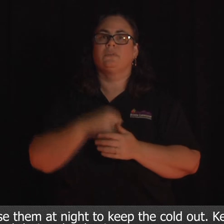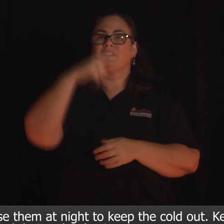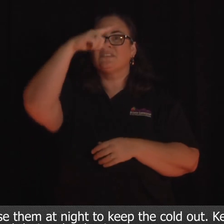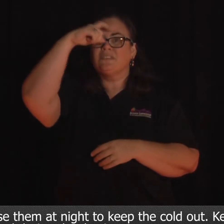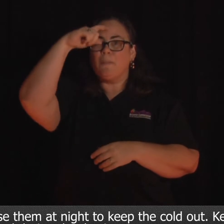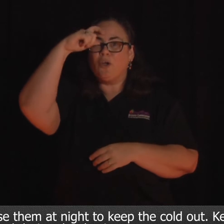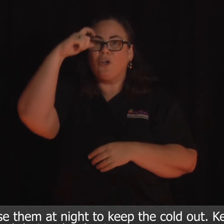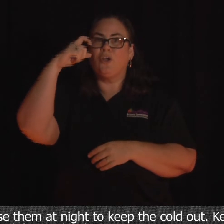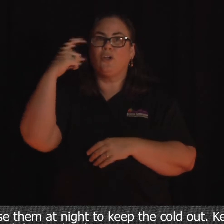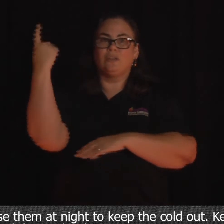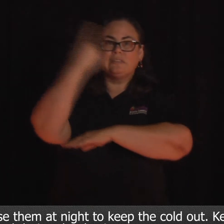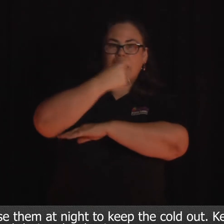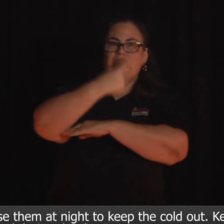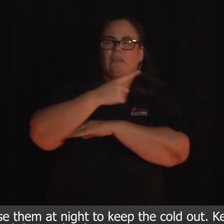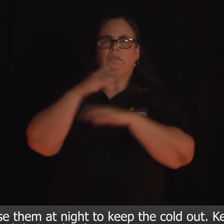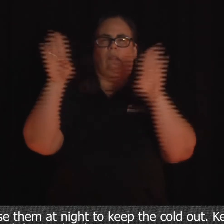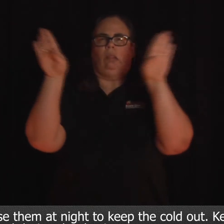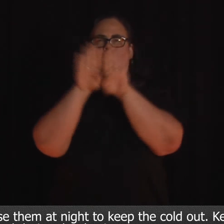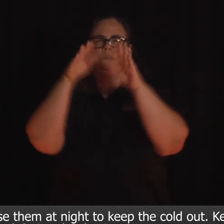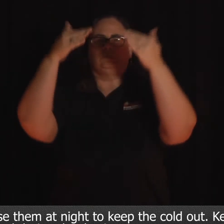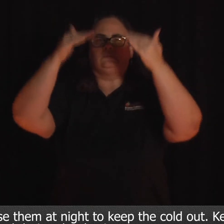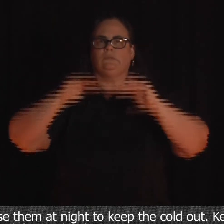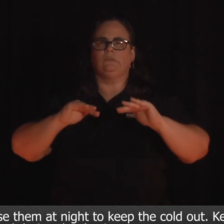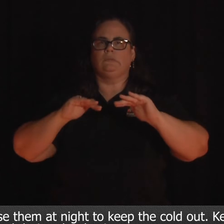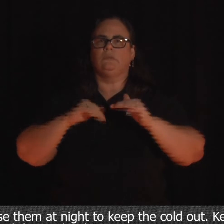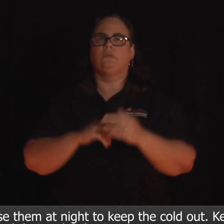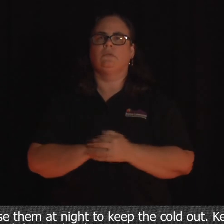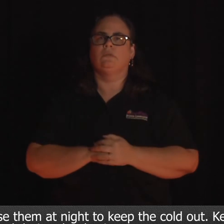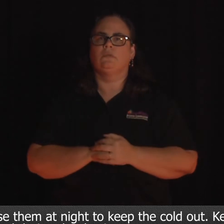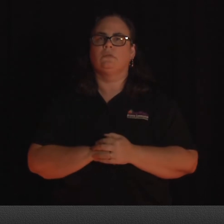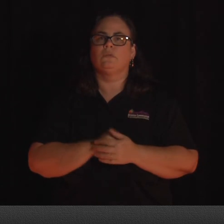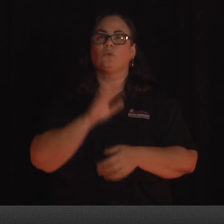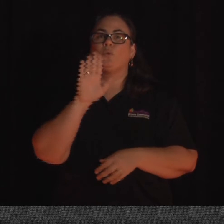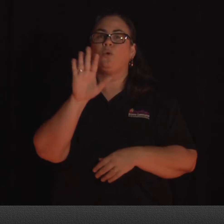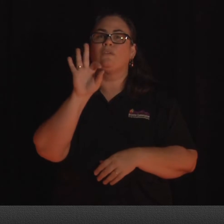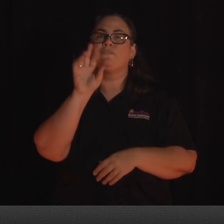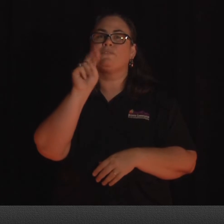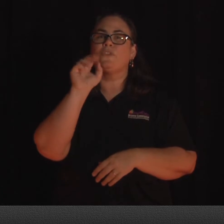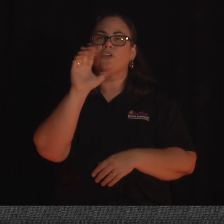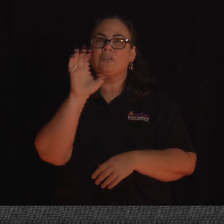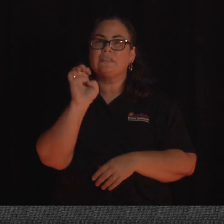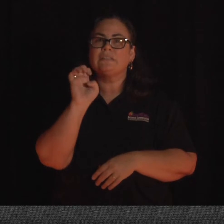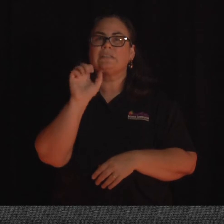Keep window coverings closed during the day in the summer.